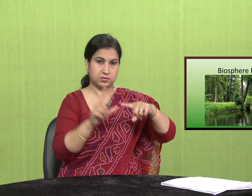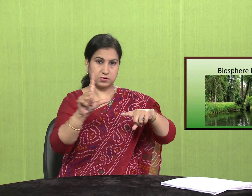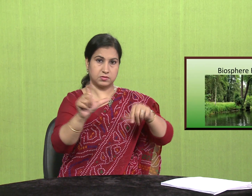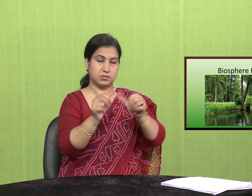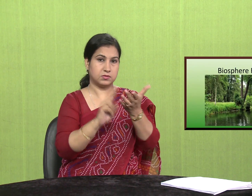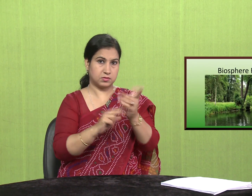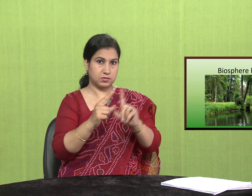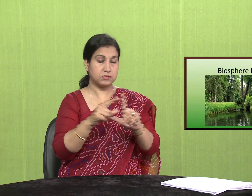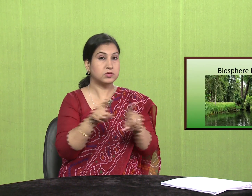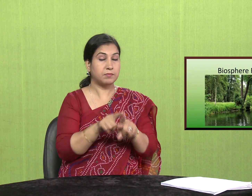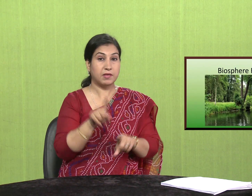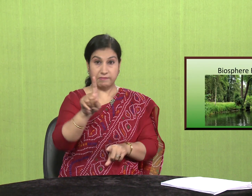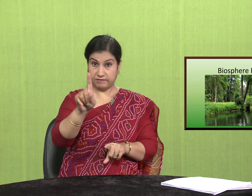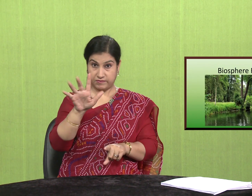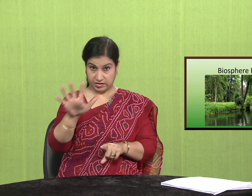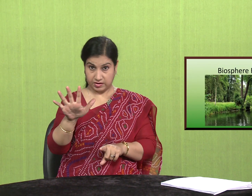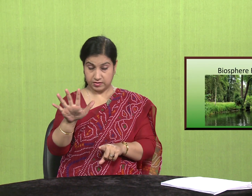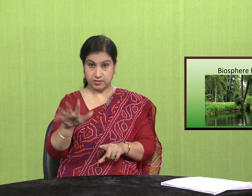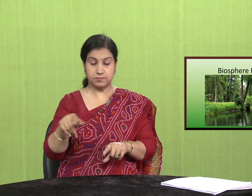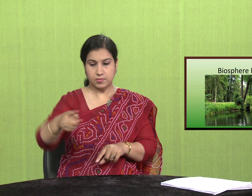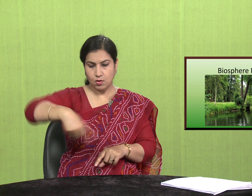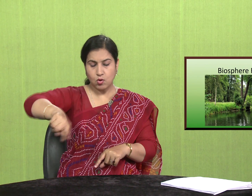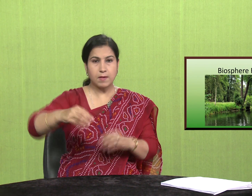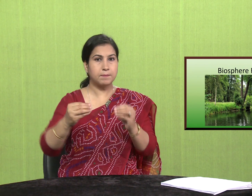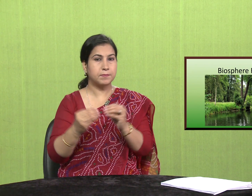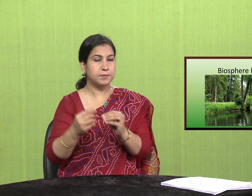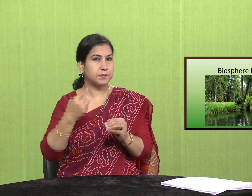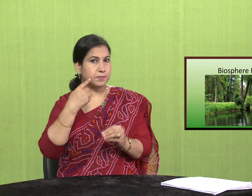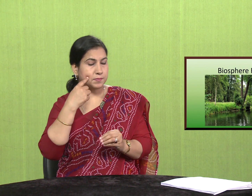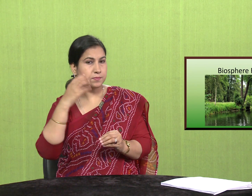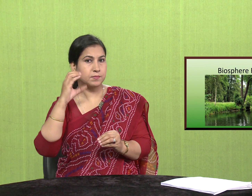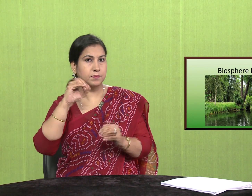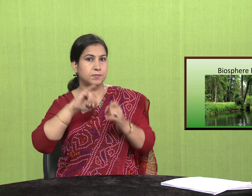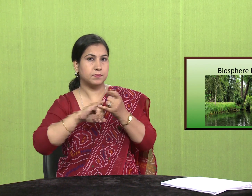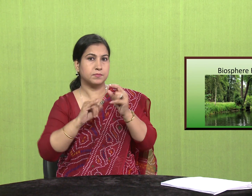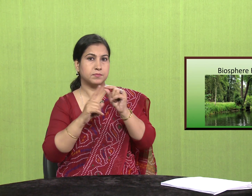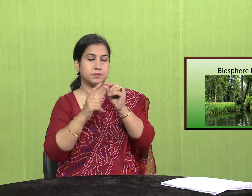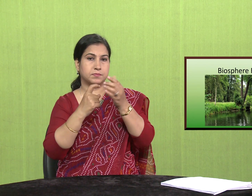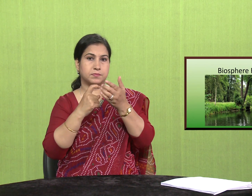biosphere reserves spread almost in all the states of India.